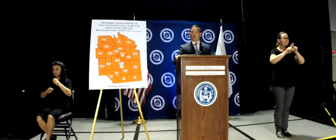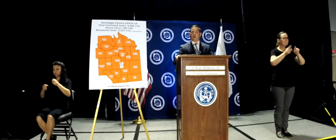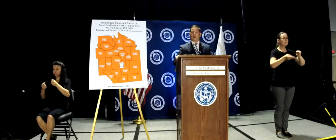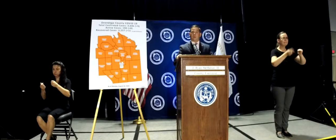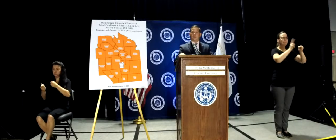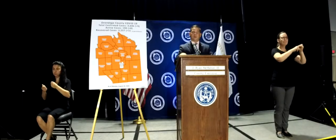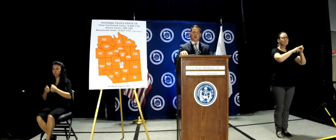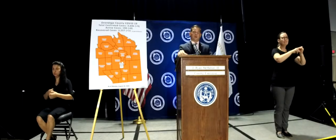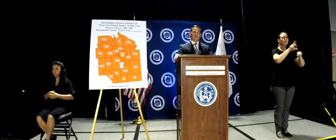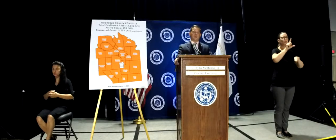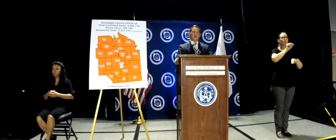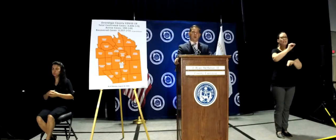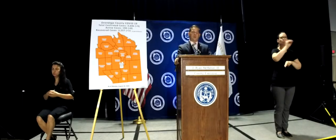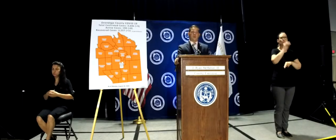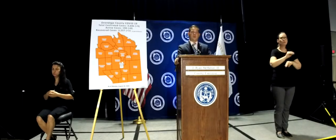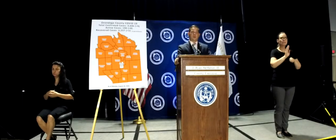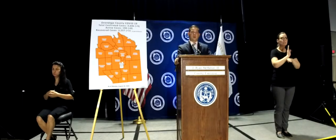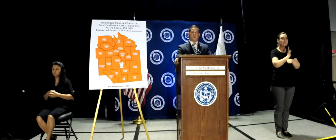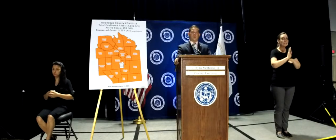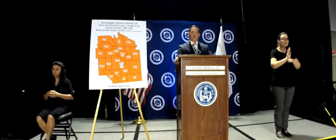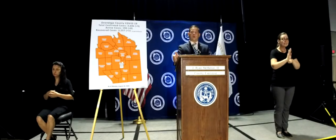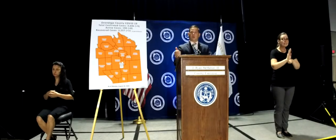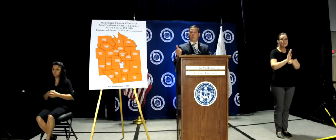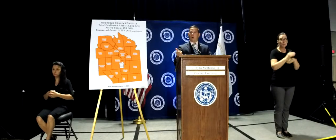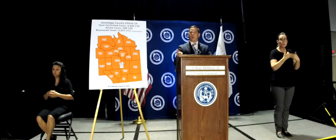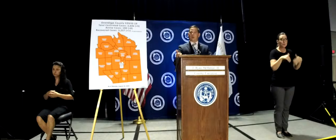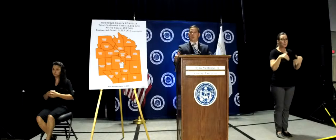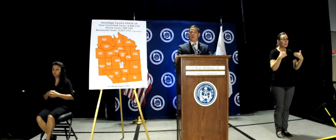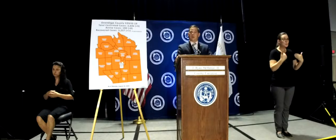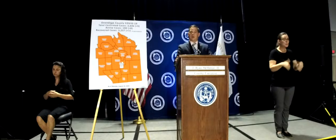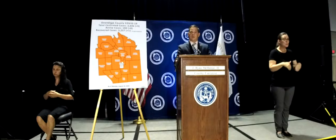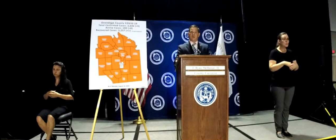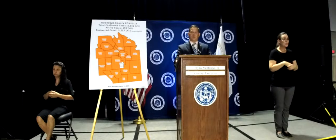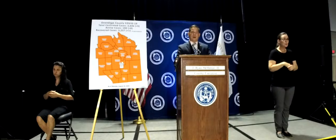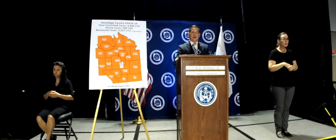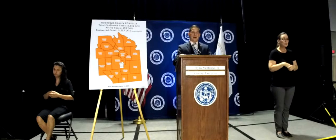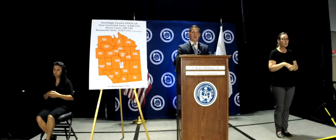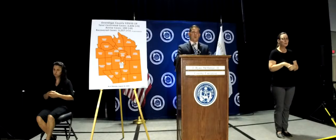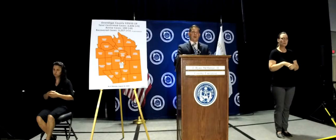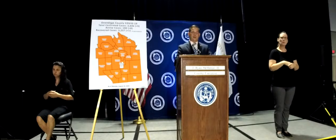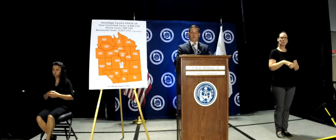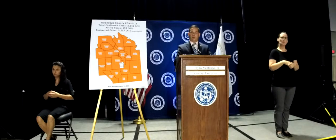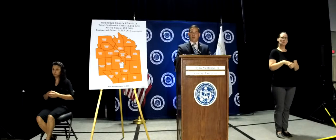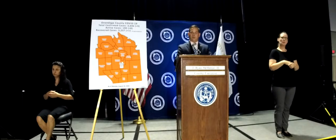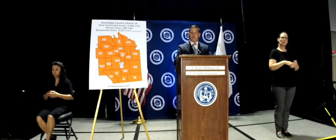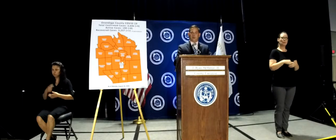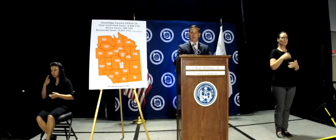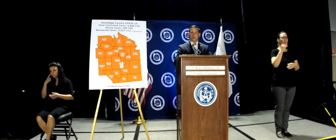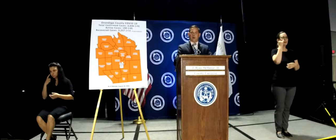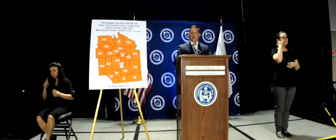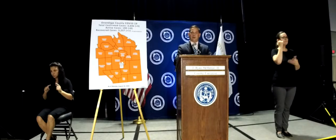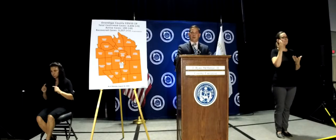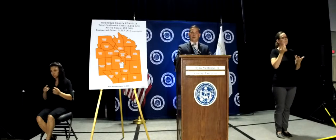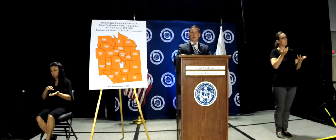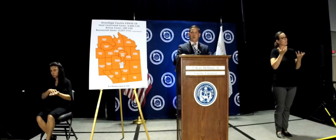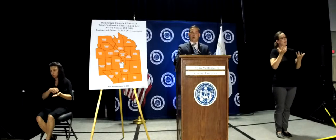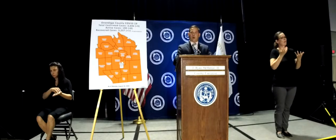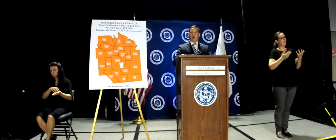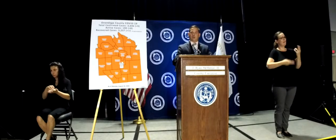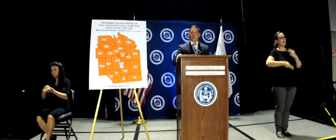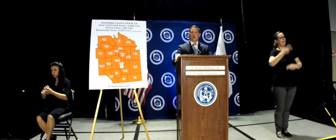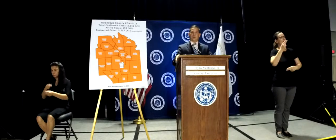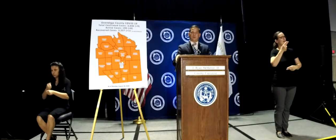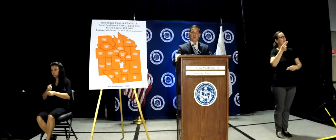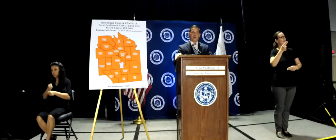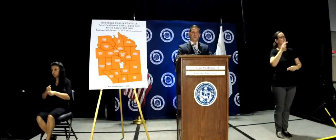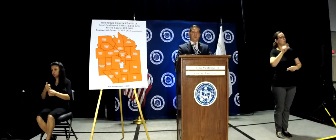are being hurt now, but these aren't. So these are all things where working remotely, if you want a high quality of life and you want a lower